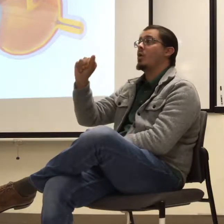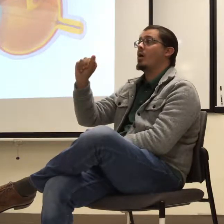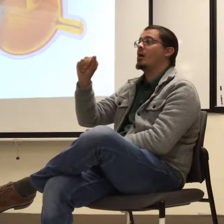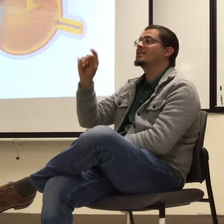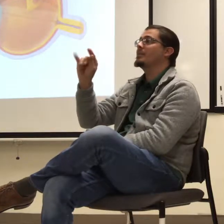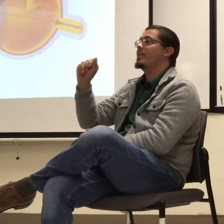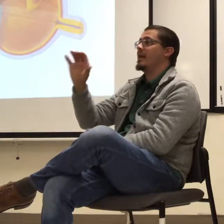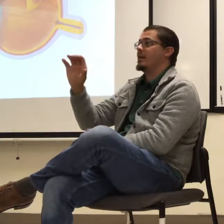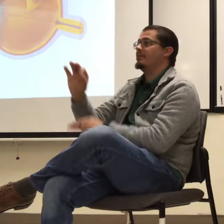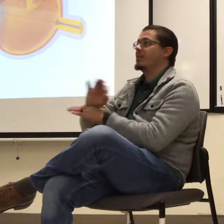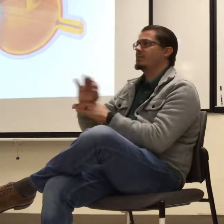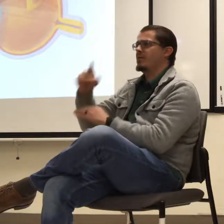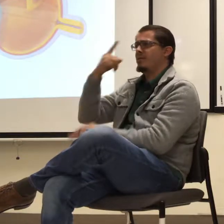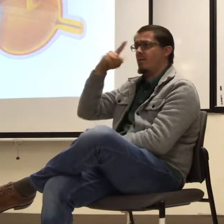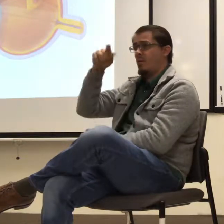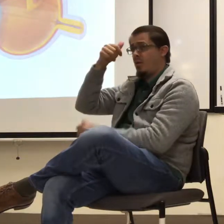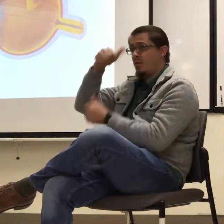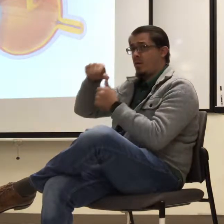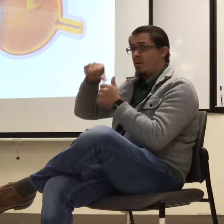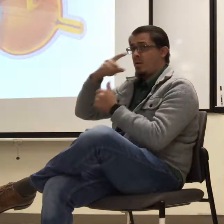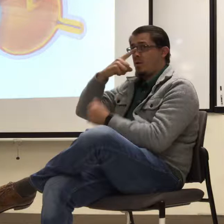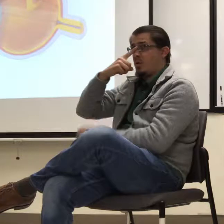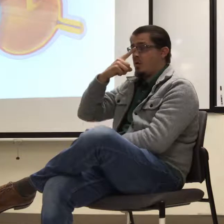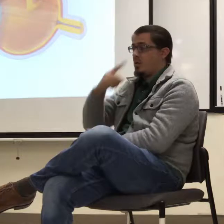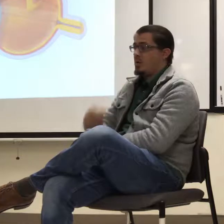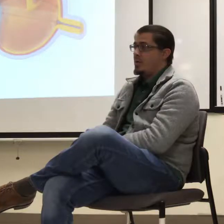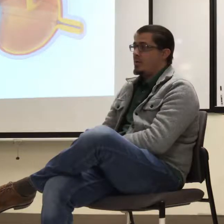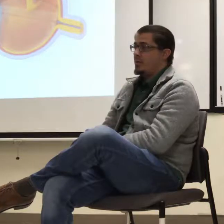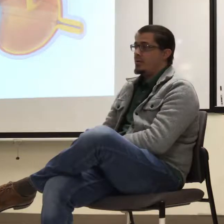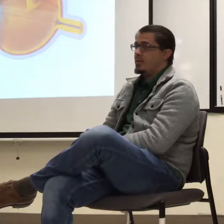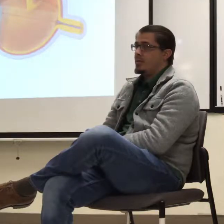was for, do you remember?